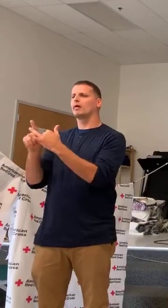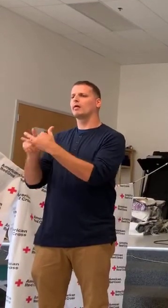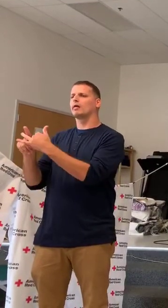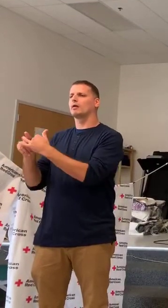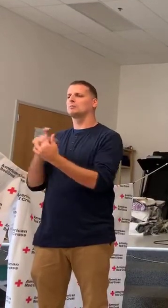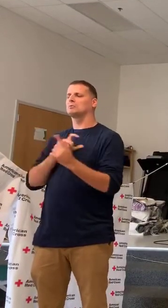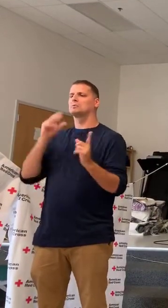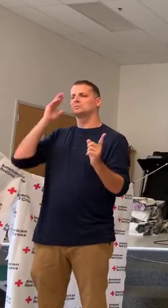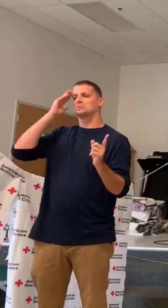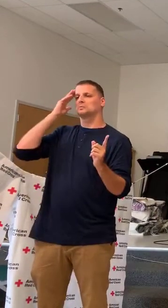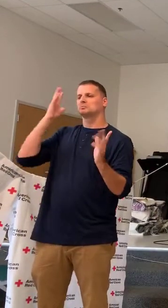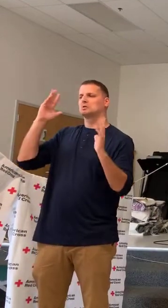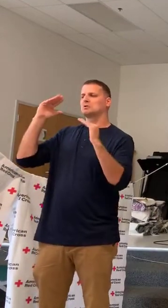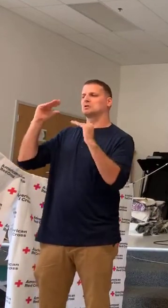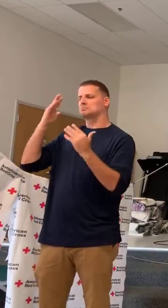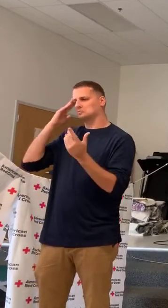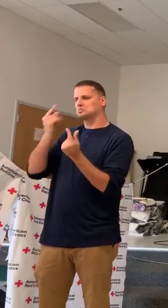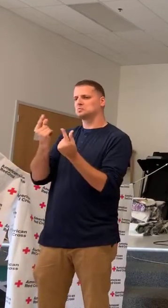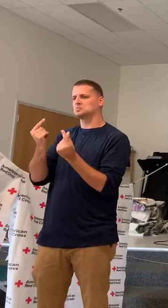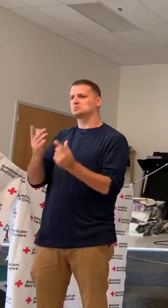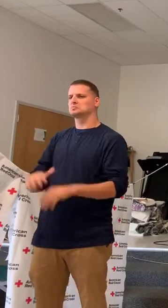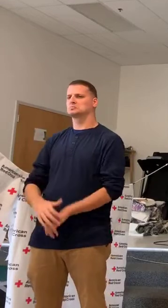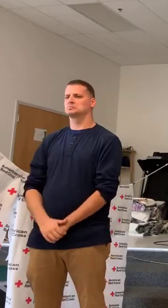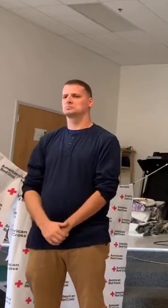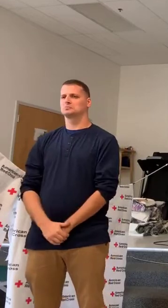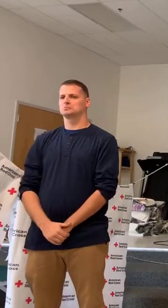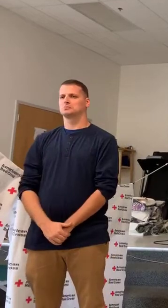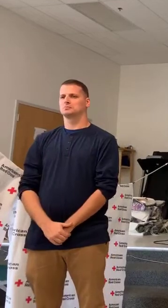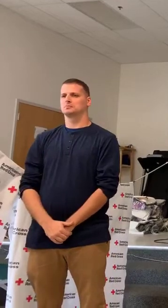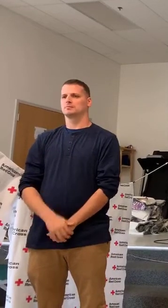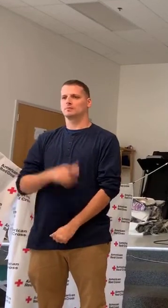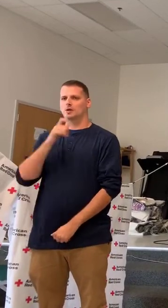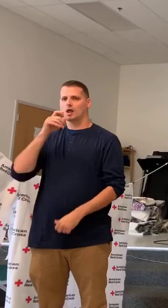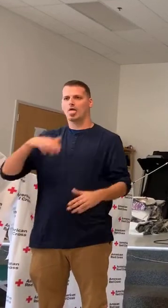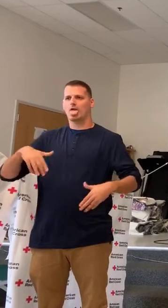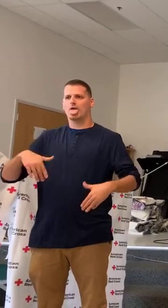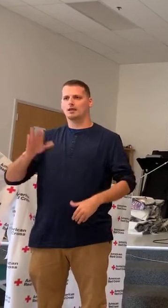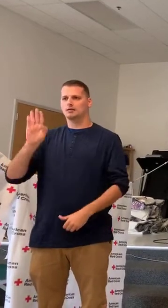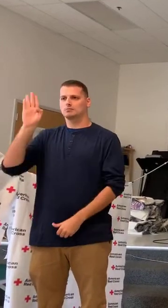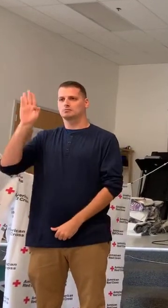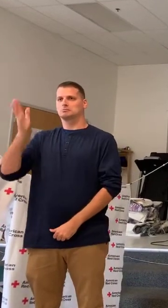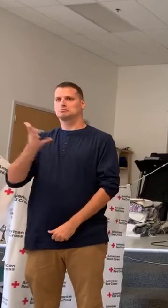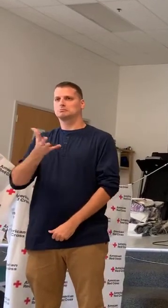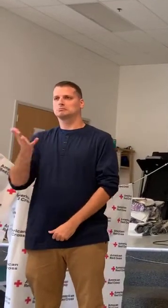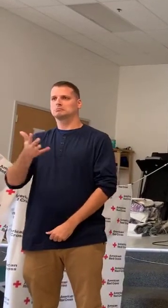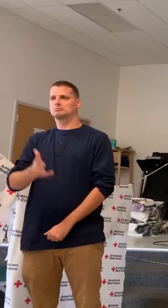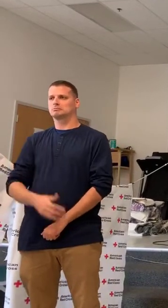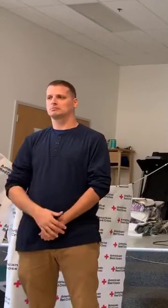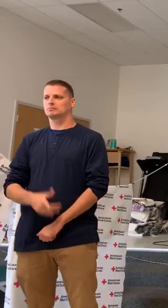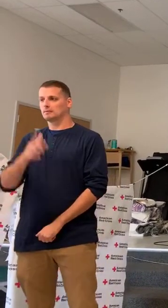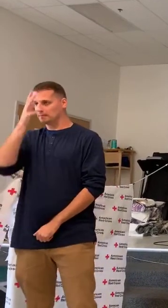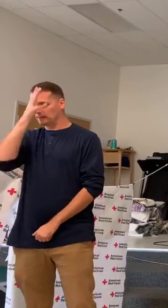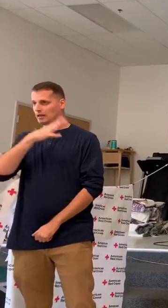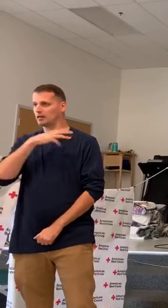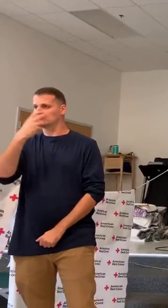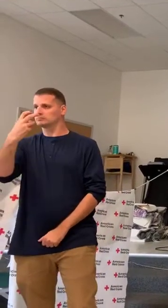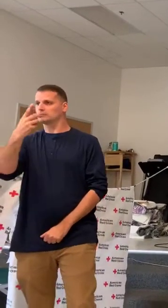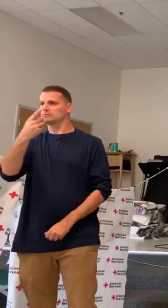to some folks who haven't asked one yet. Yes, sir, and then the ma'am in the back. Any resource for the hazardous trees on